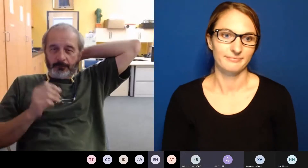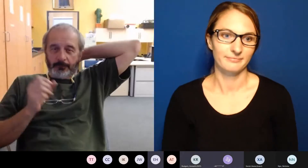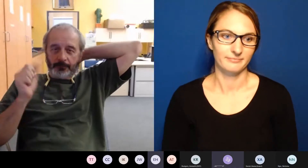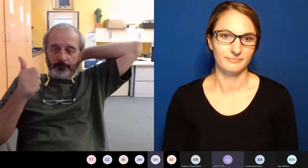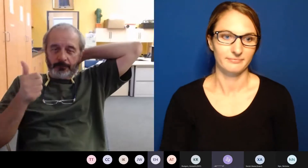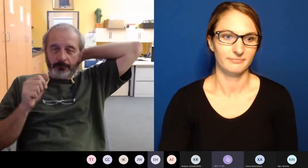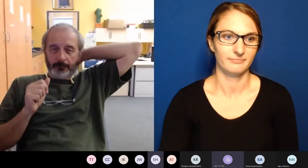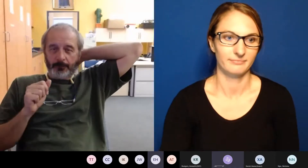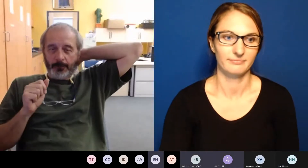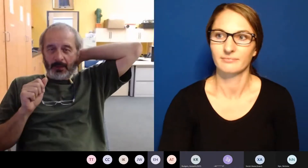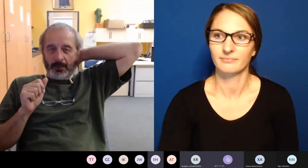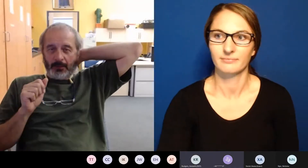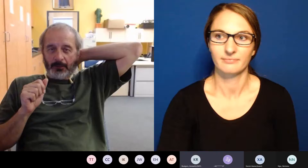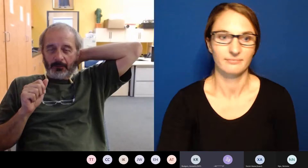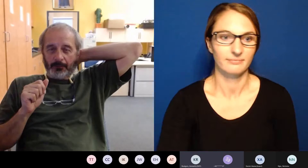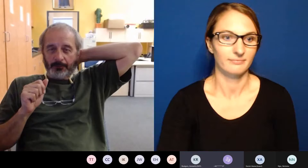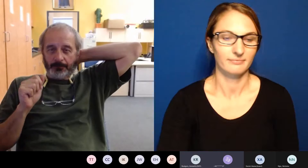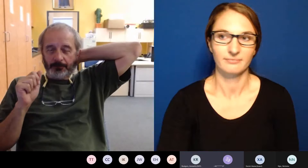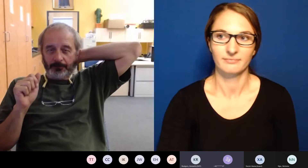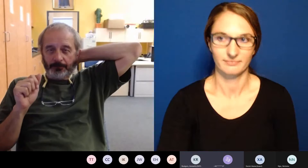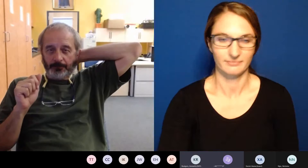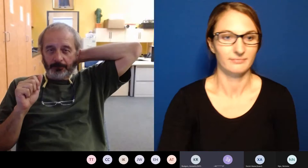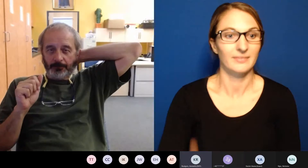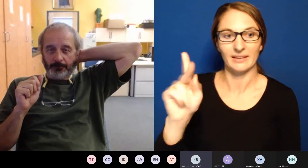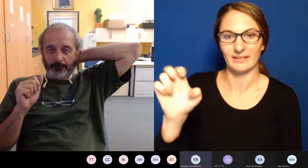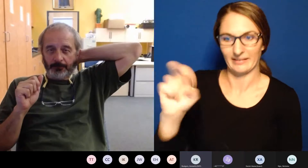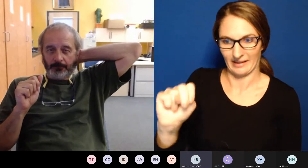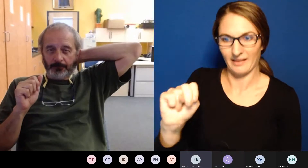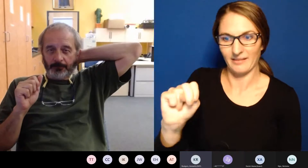So moved, Ken. This is Evan. Okay, Evan, thank you.